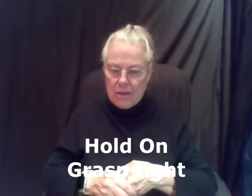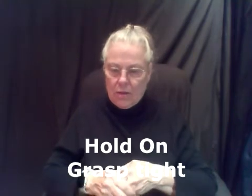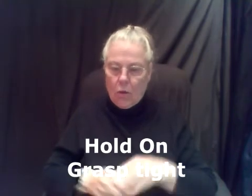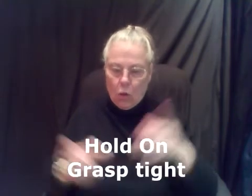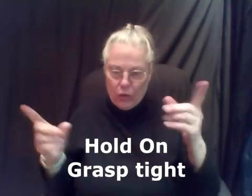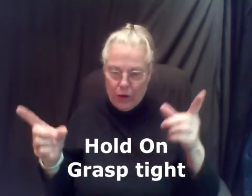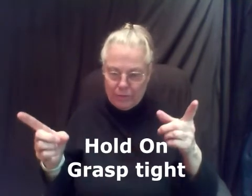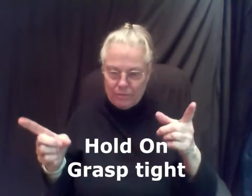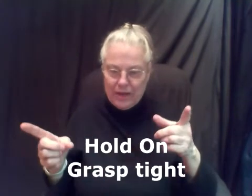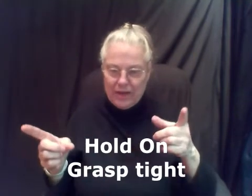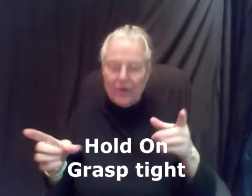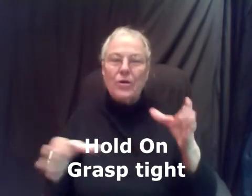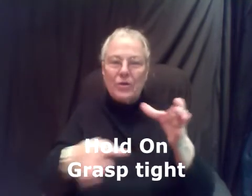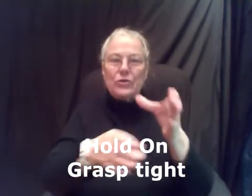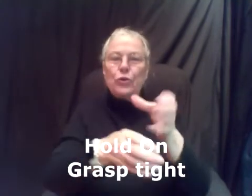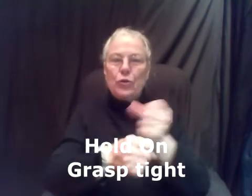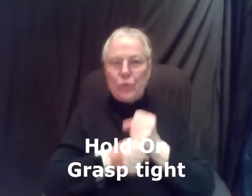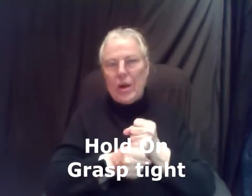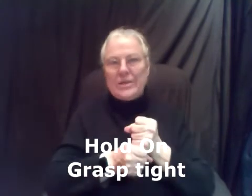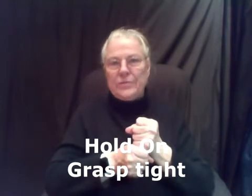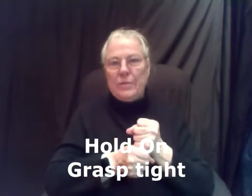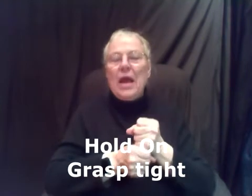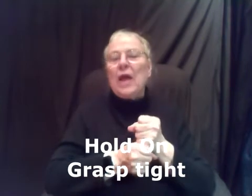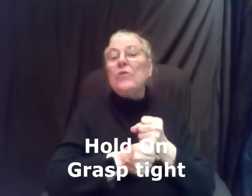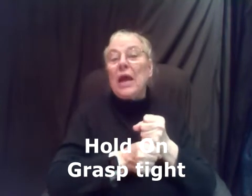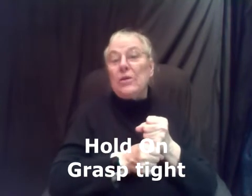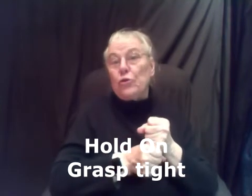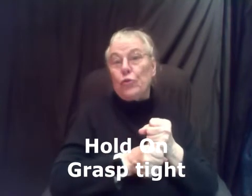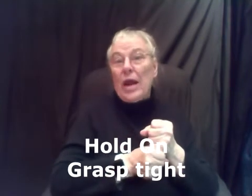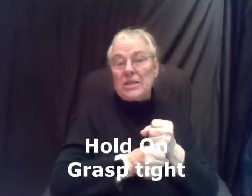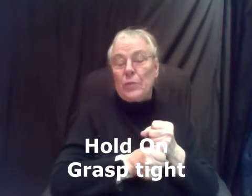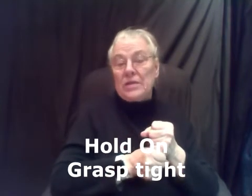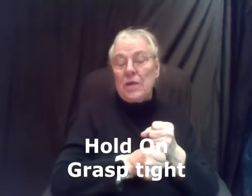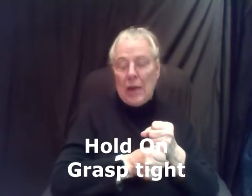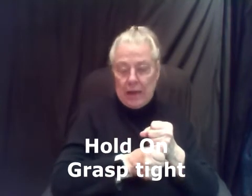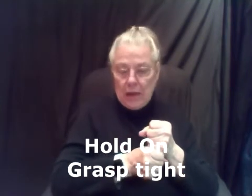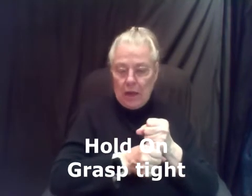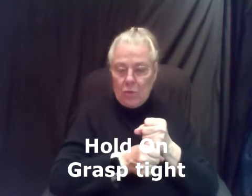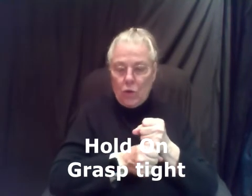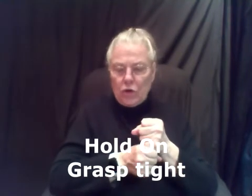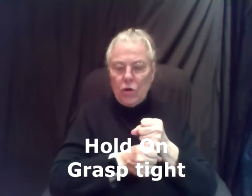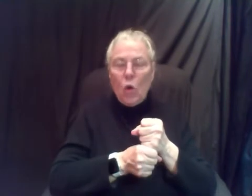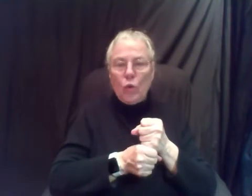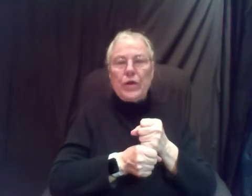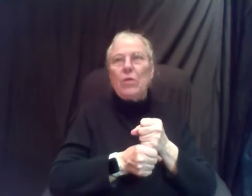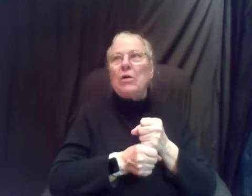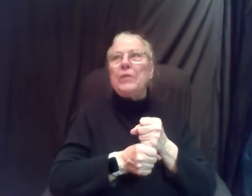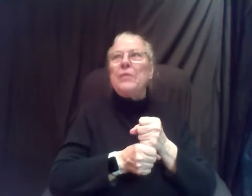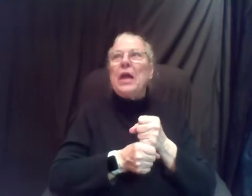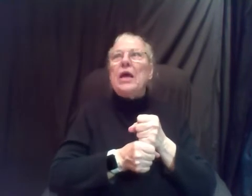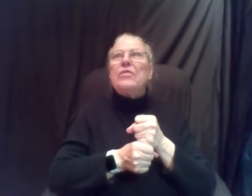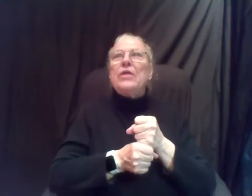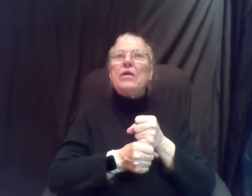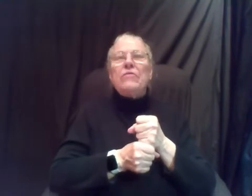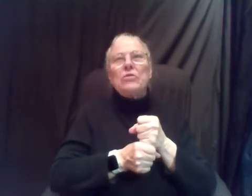Hold on. To grasp, and you grasp it tight. When you're holding on, think of